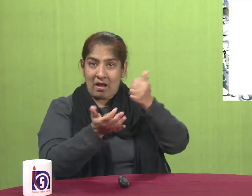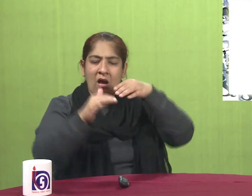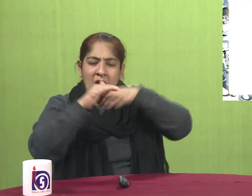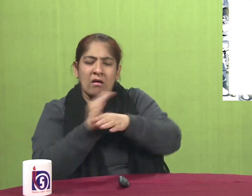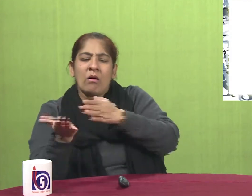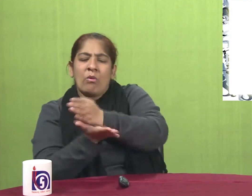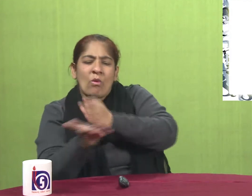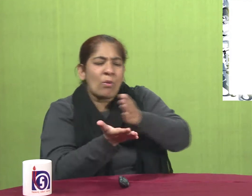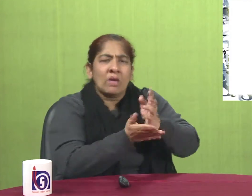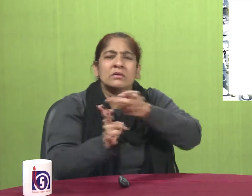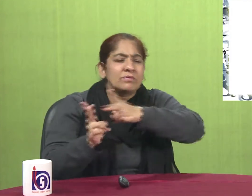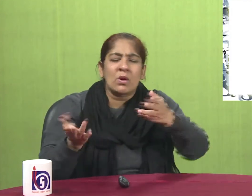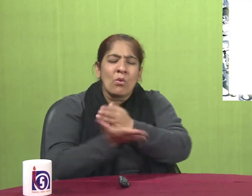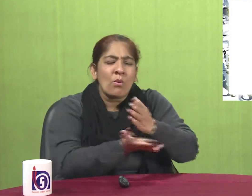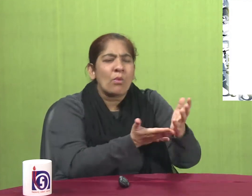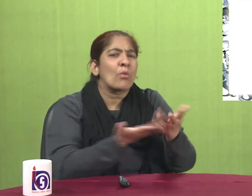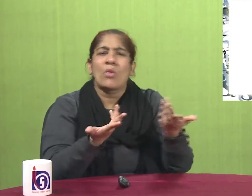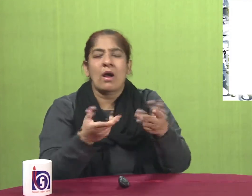Types of banks.